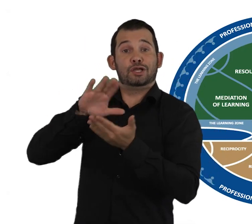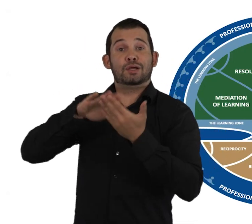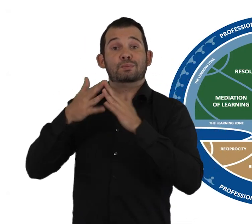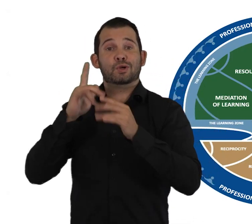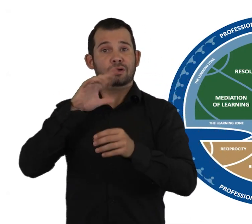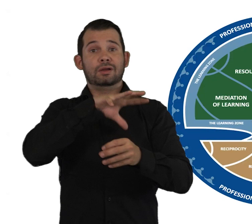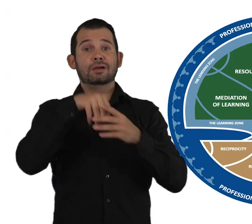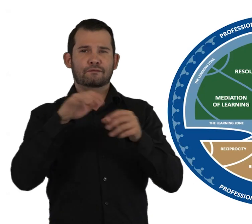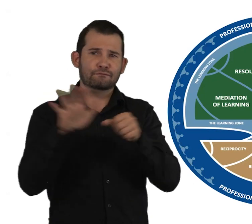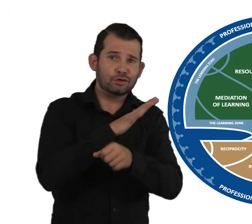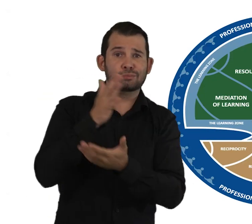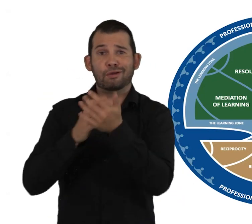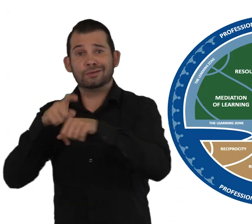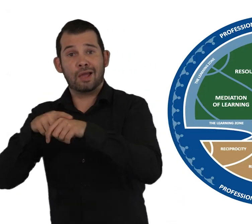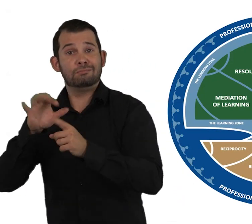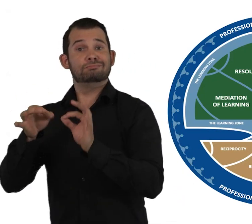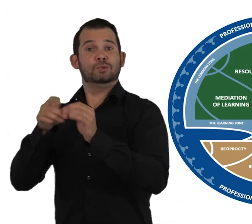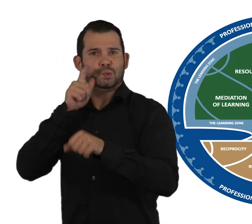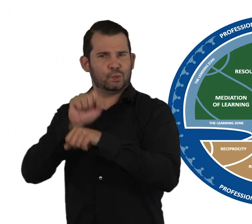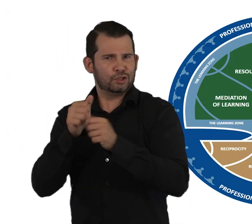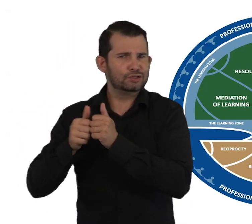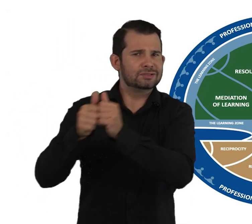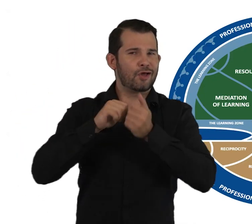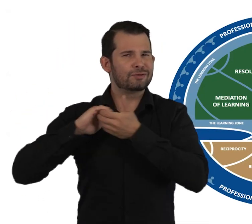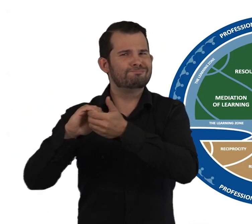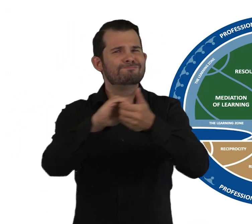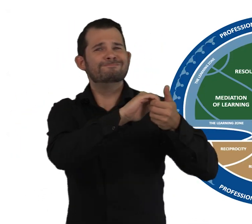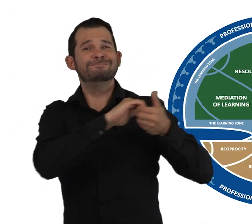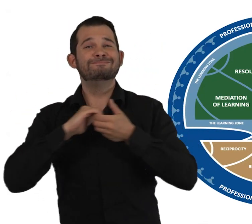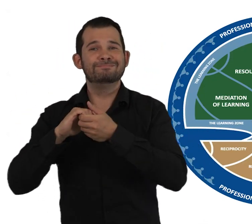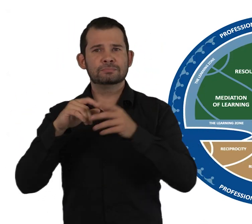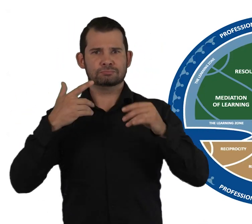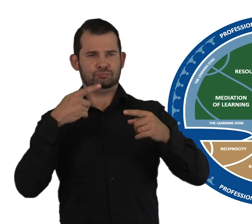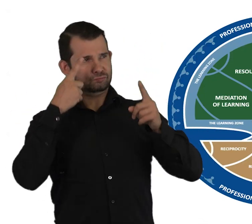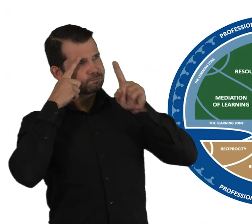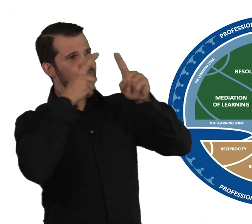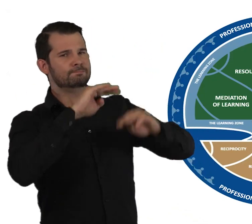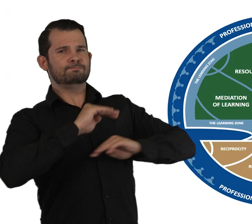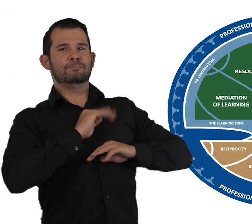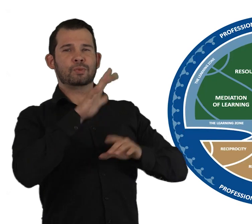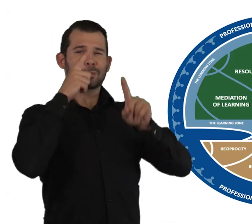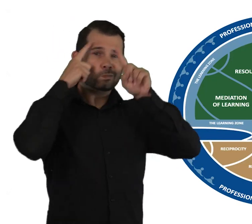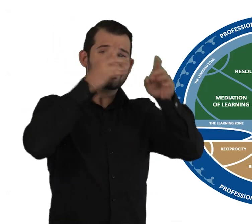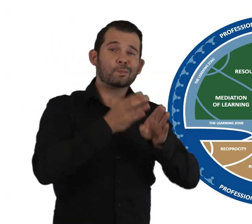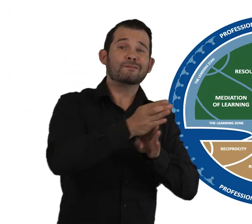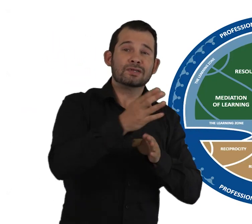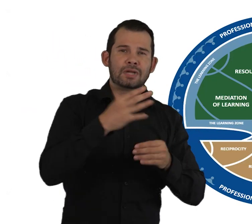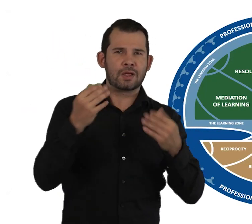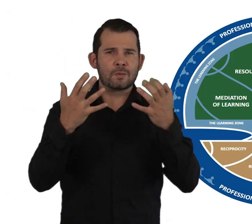part-time practitioners who work together collaboratively in meeting their professional goals and in wanting to increase